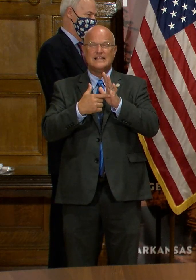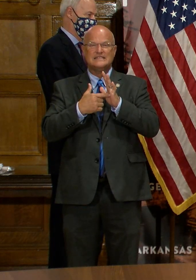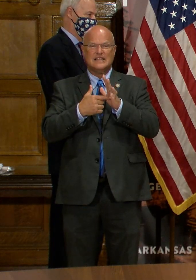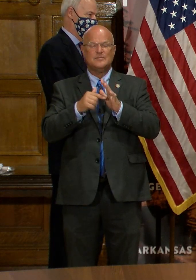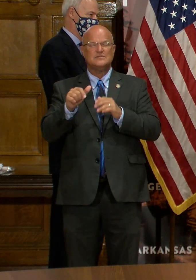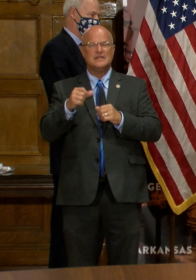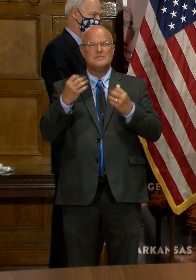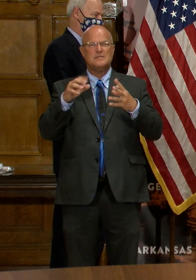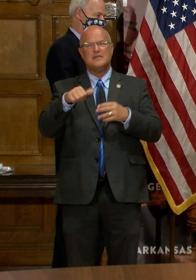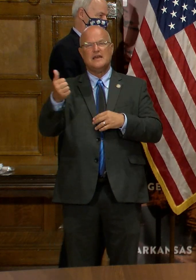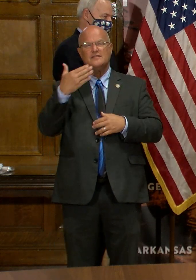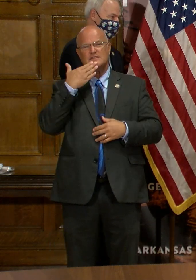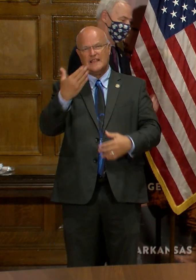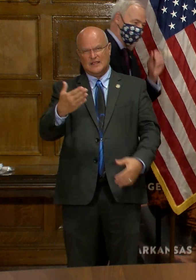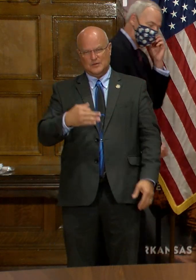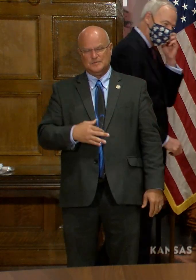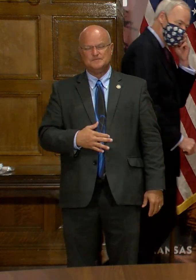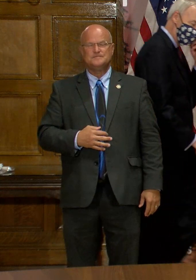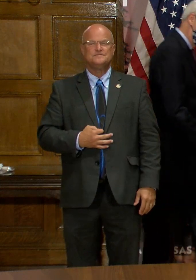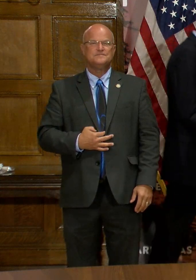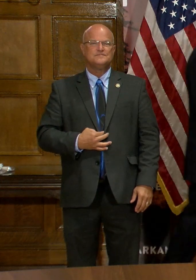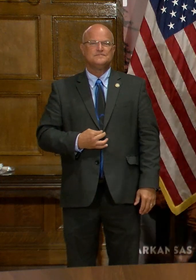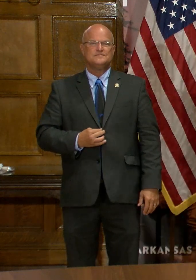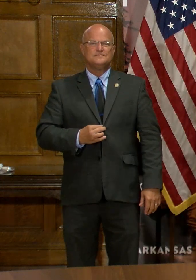many others. Thank you.